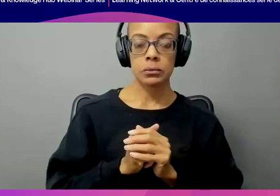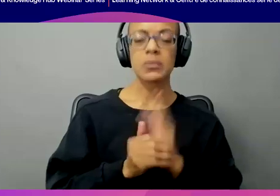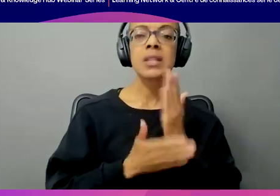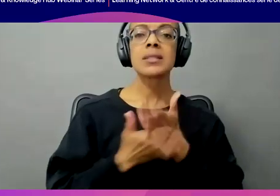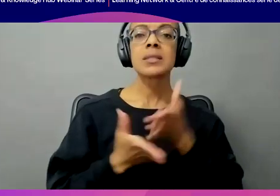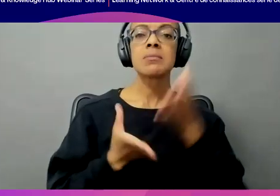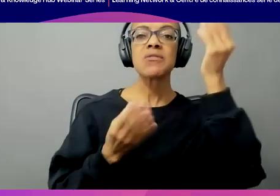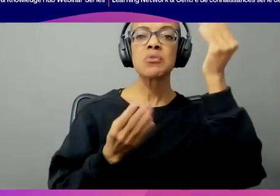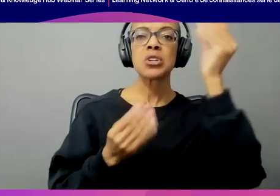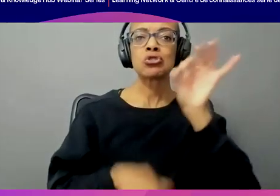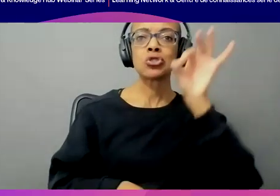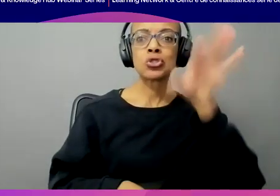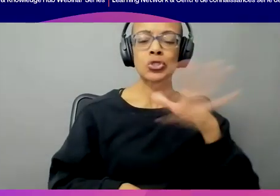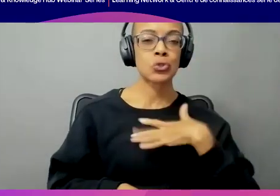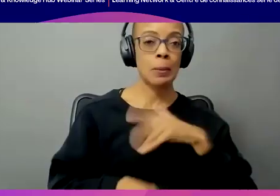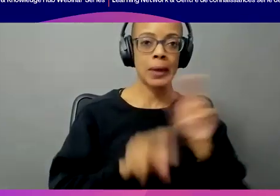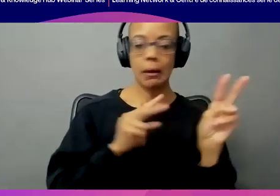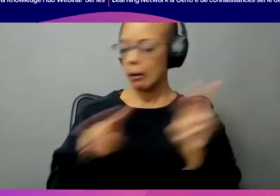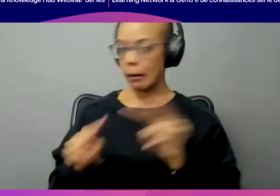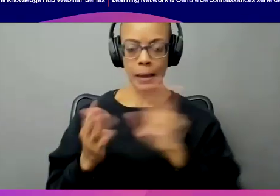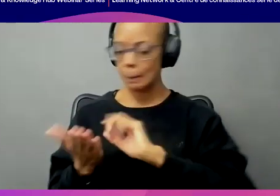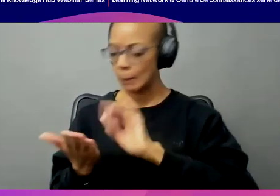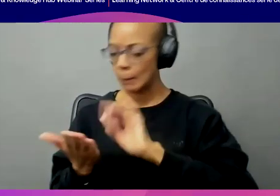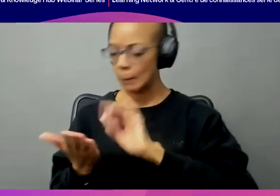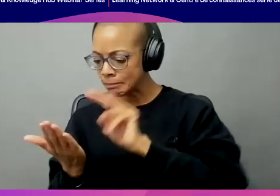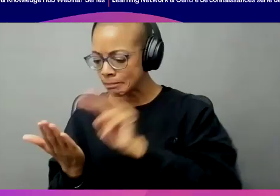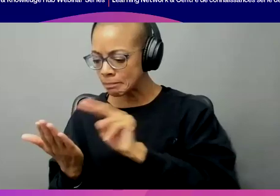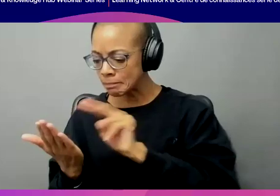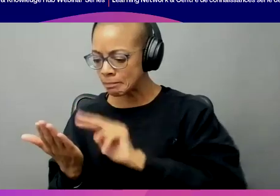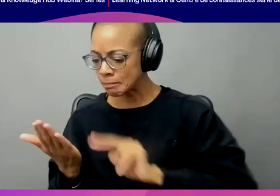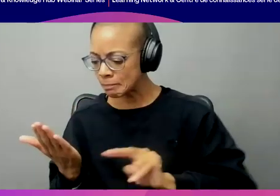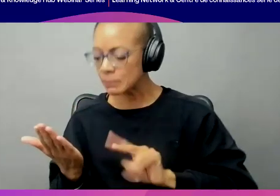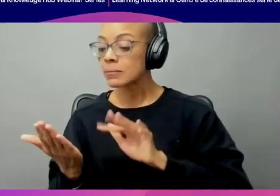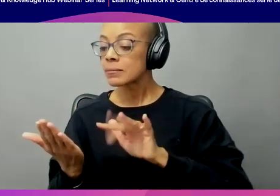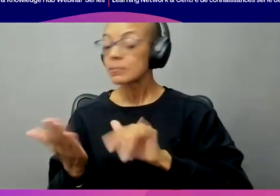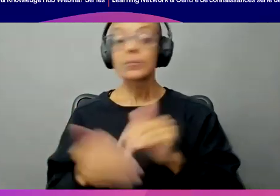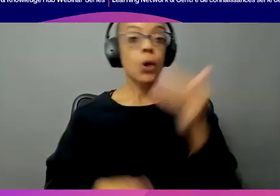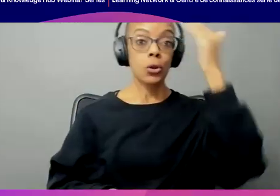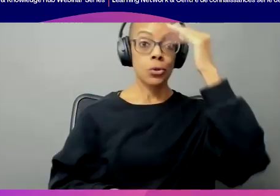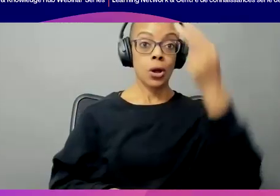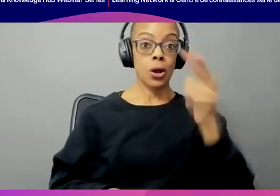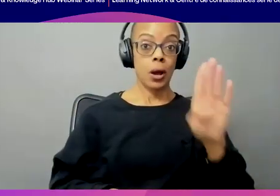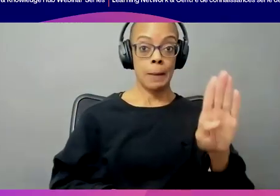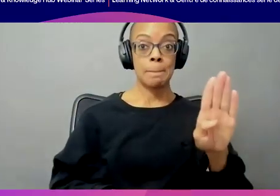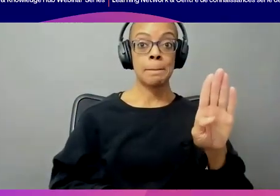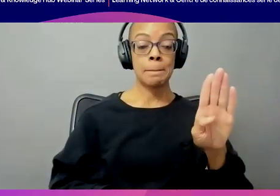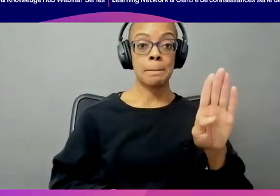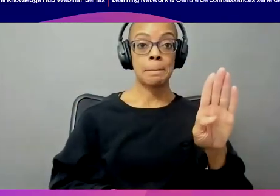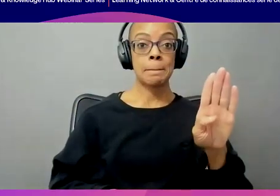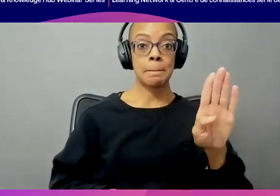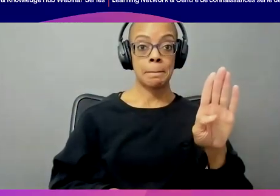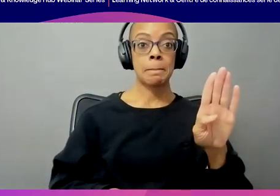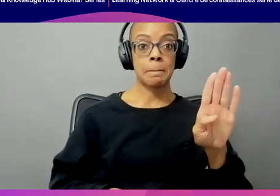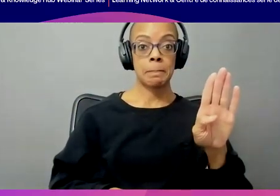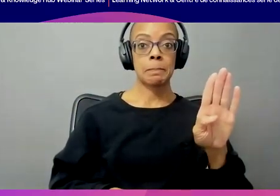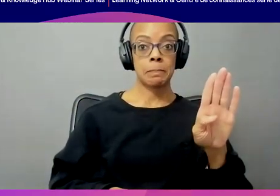and reminder. Sorry, I'm going through my notes to find where I'm at. The Knowledge Hub is in its final year